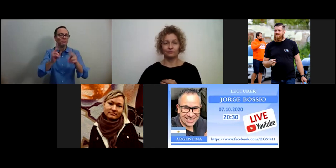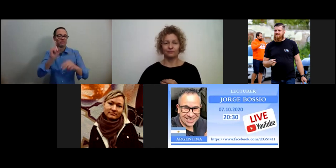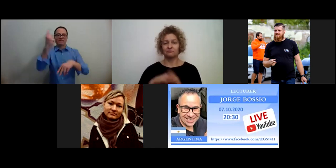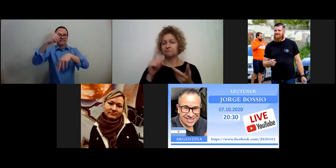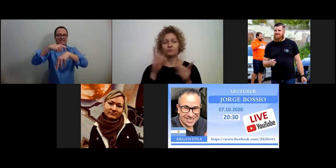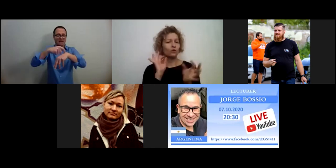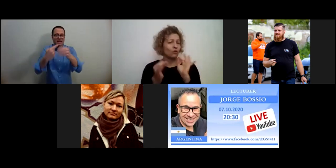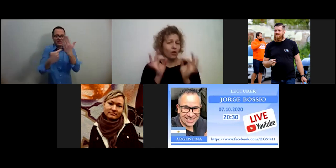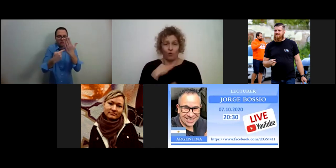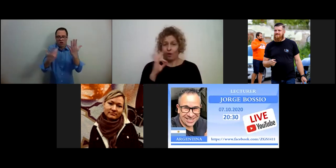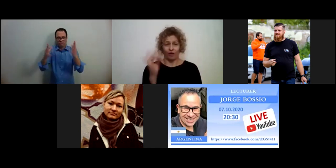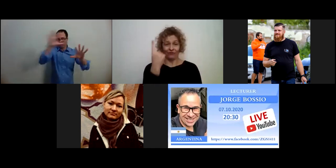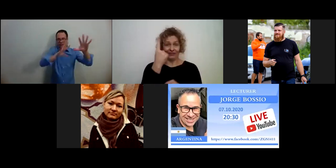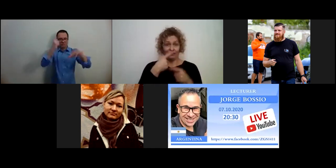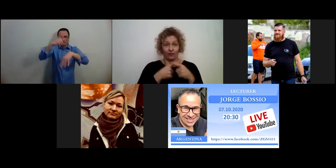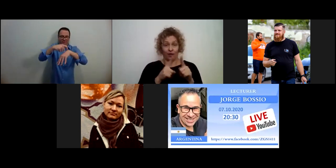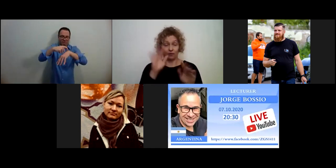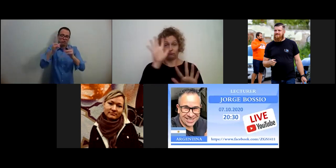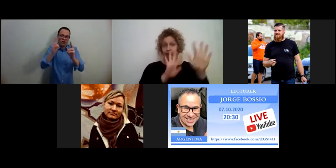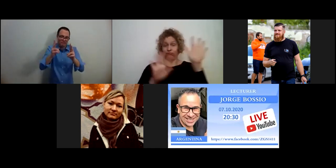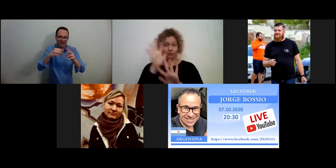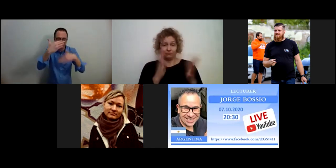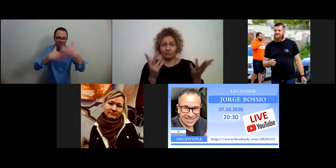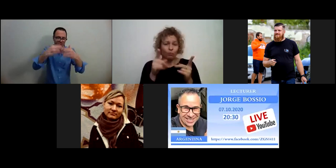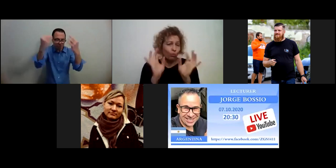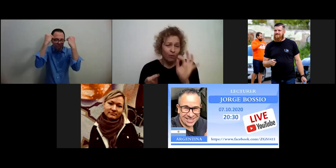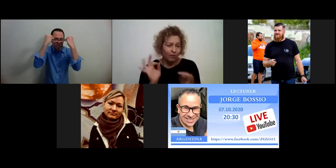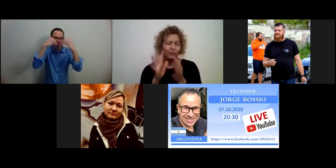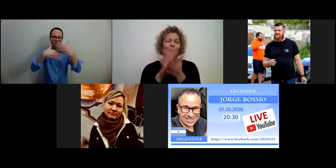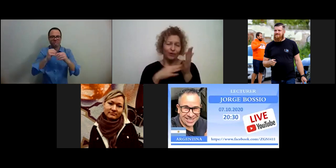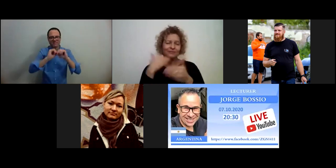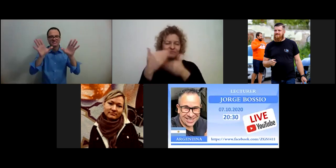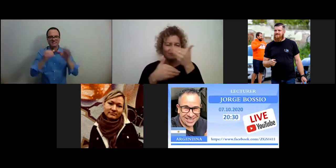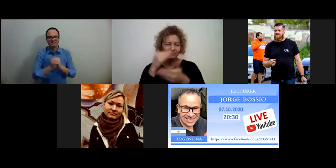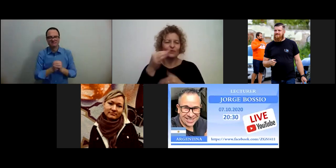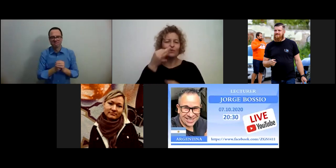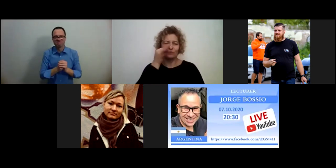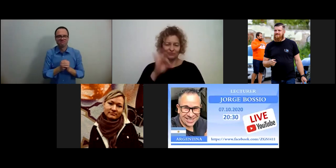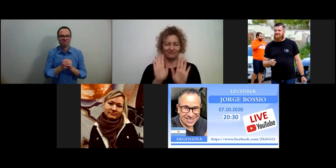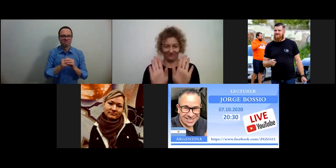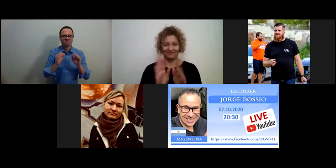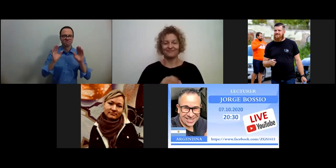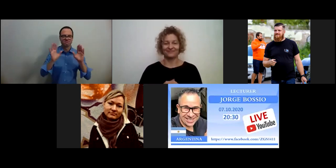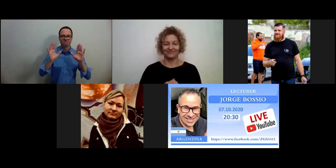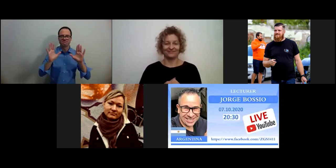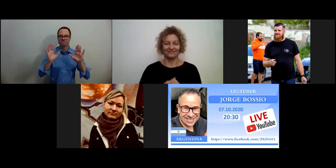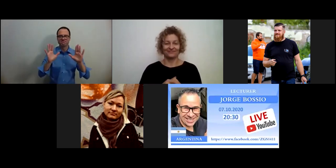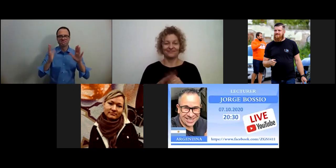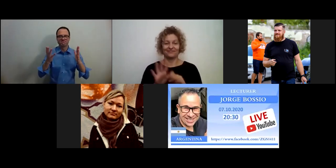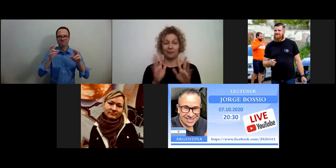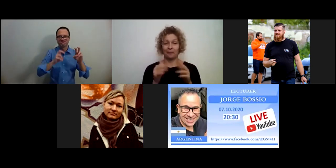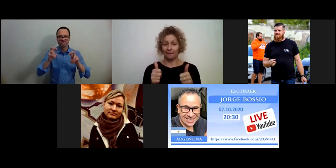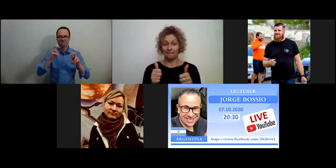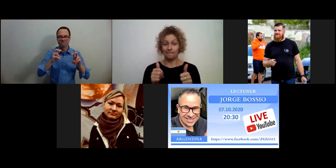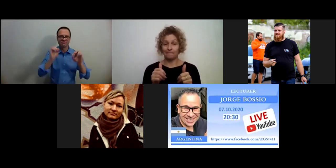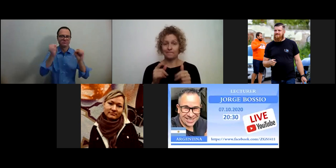So it takes some scrolling. This is the first time many of us are dealing with this technology. We're learning as we